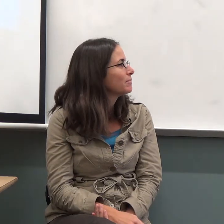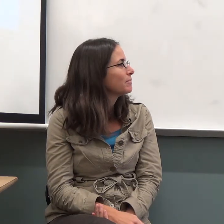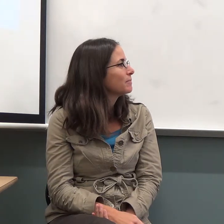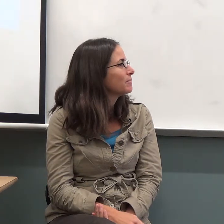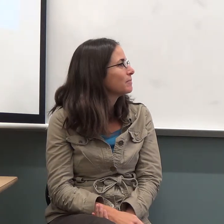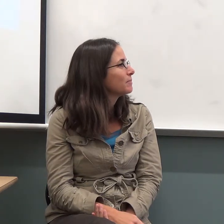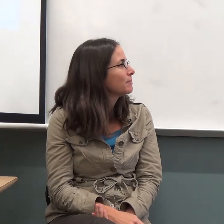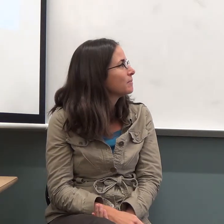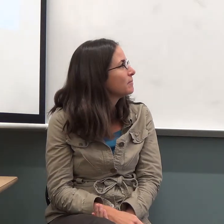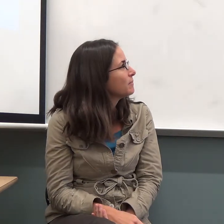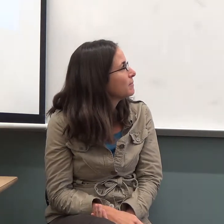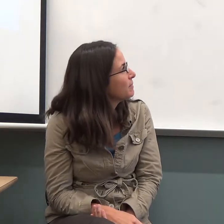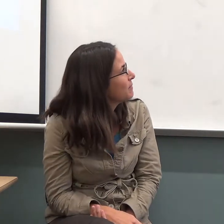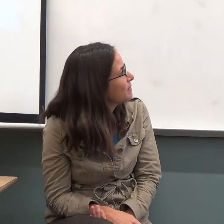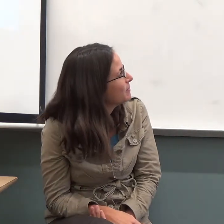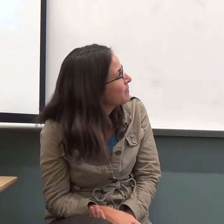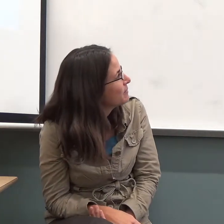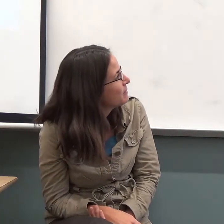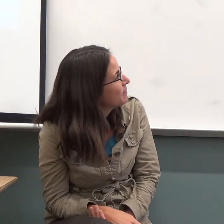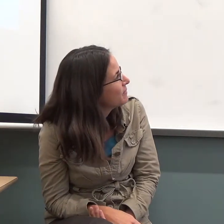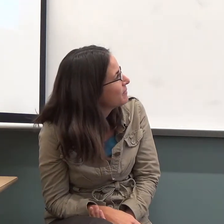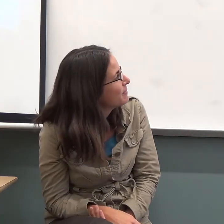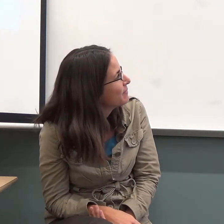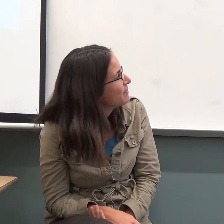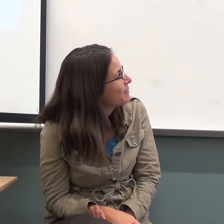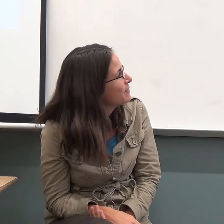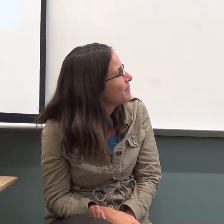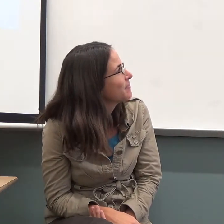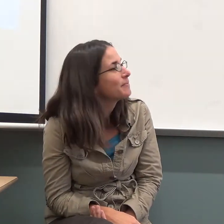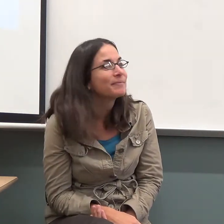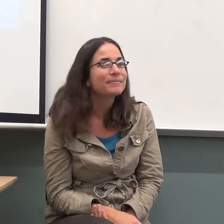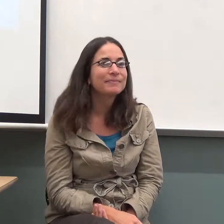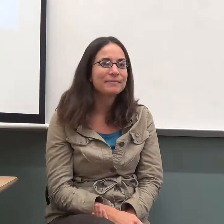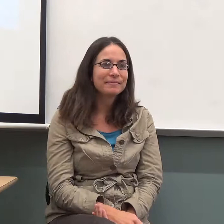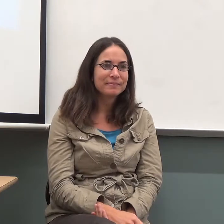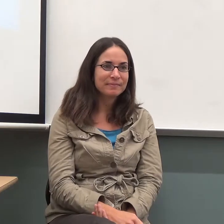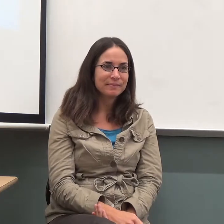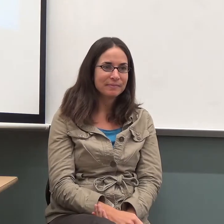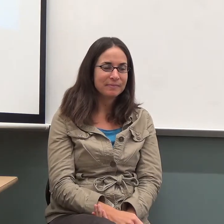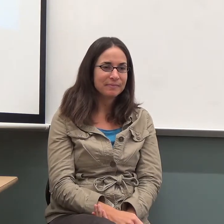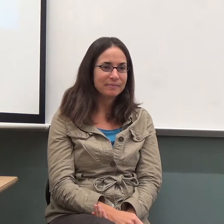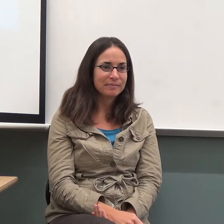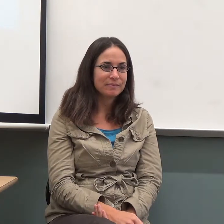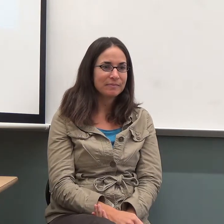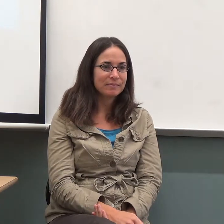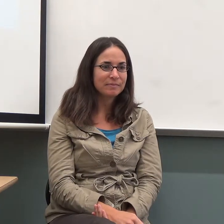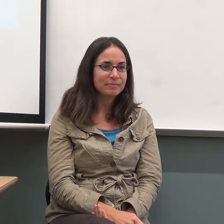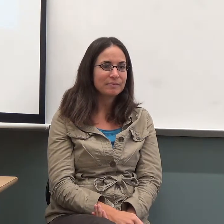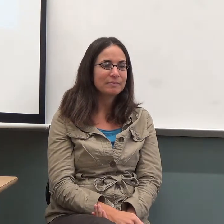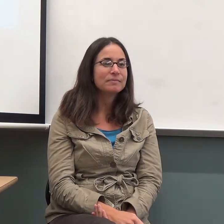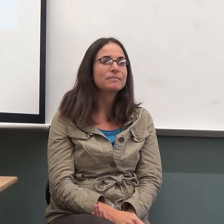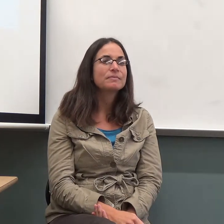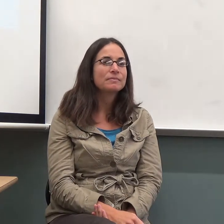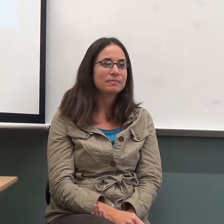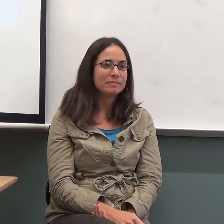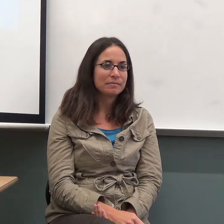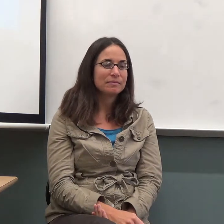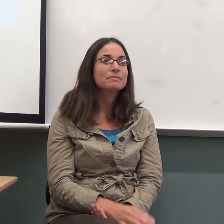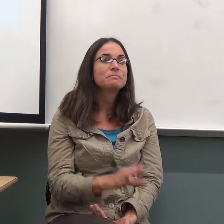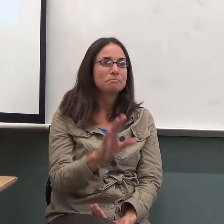No double negatives. All right. All right, I know. Here we go. So we got during